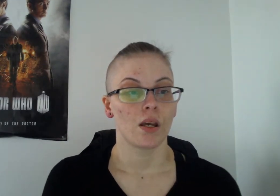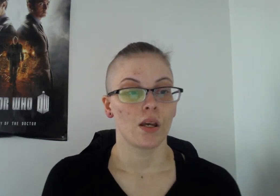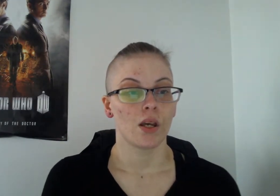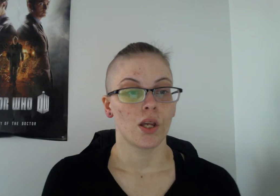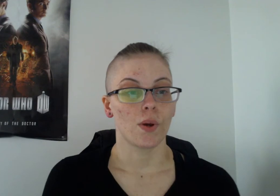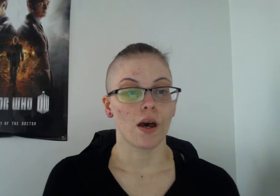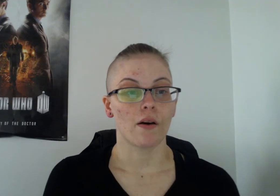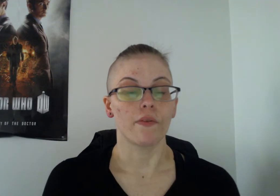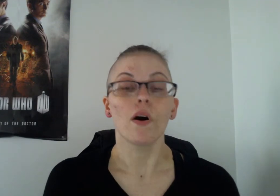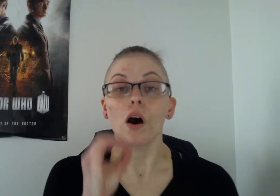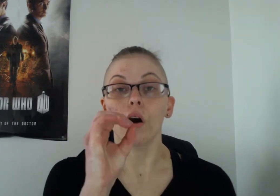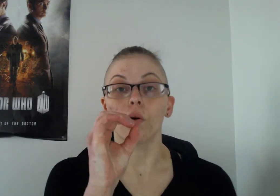You have O.